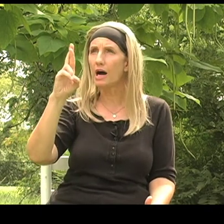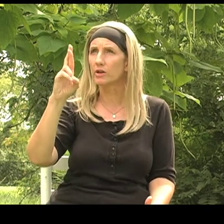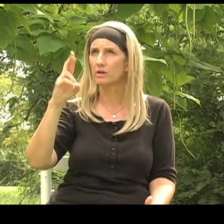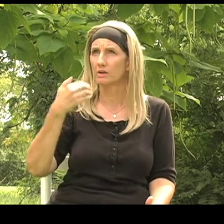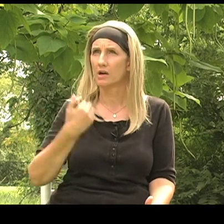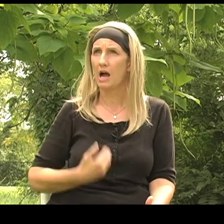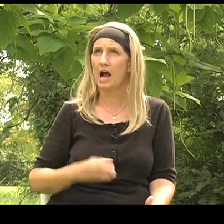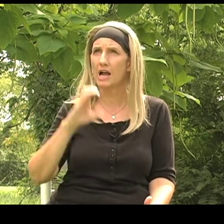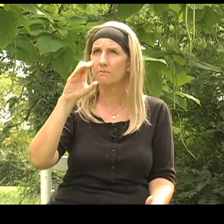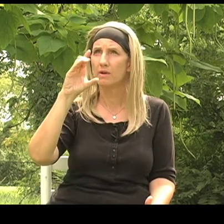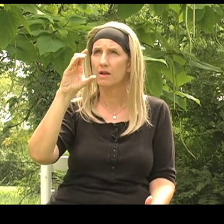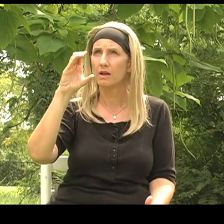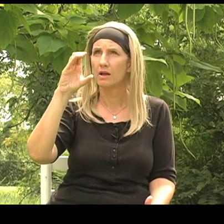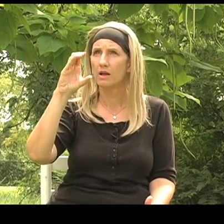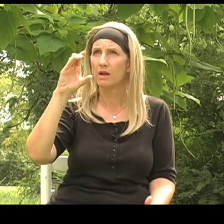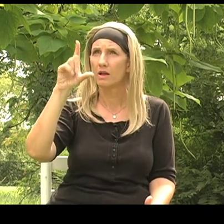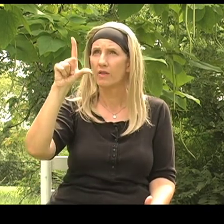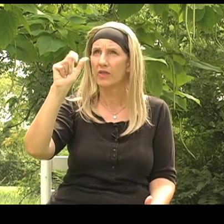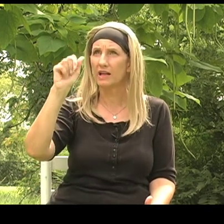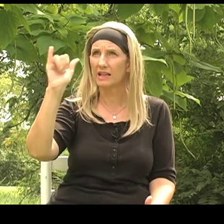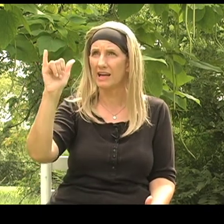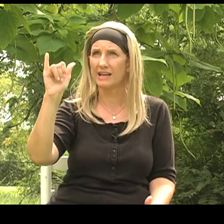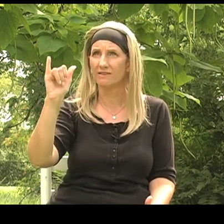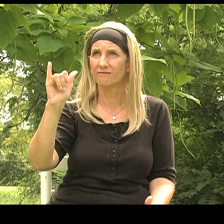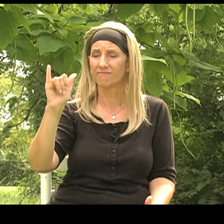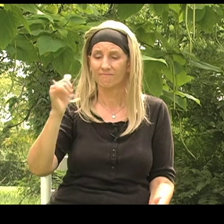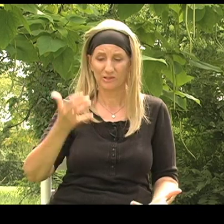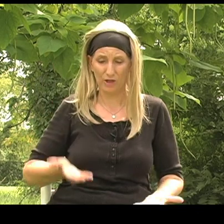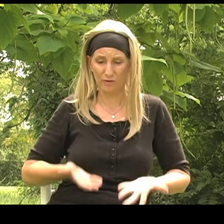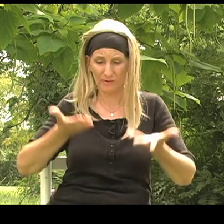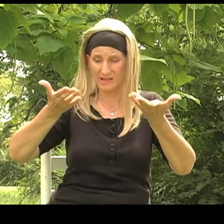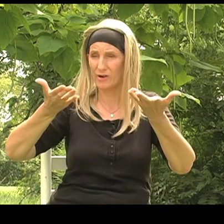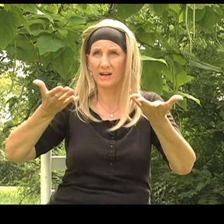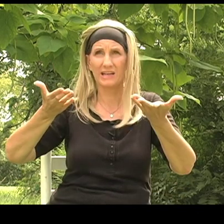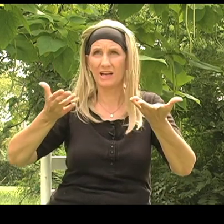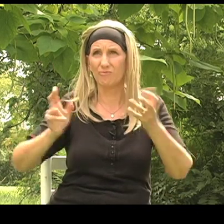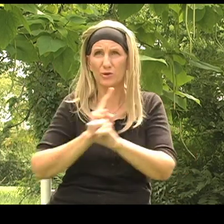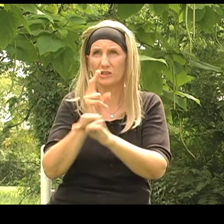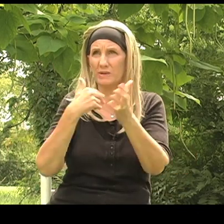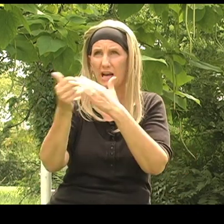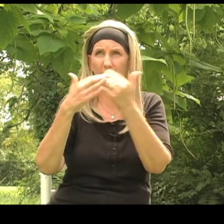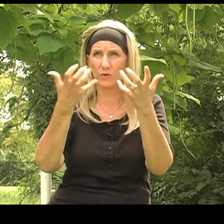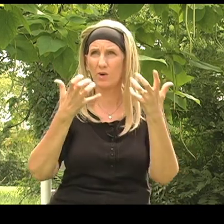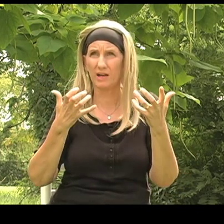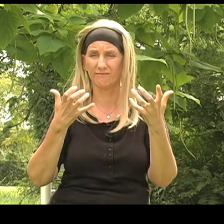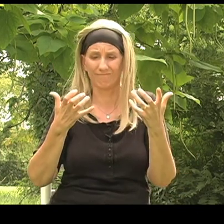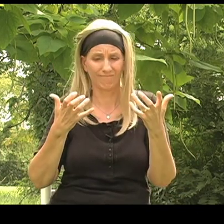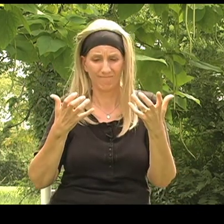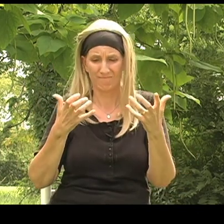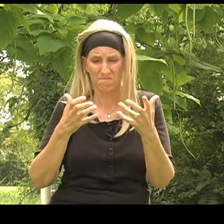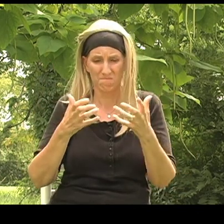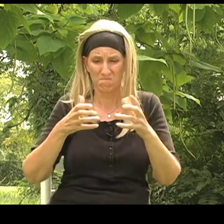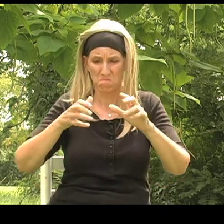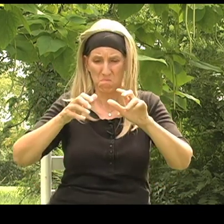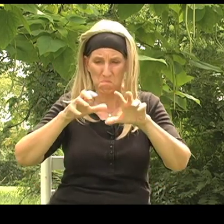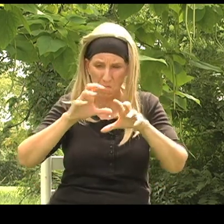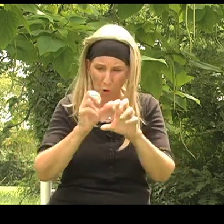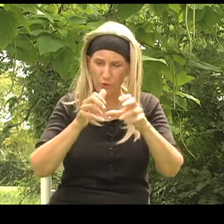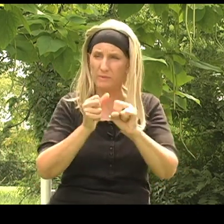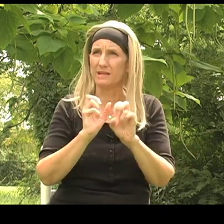potter. I'm the clay. So here I am. Use me however you want. Mold me.